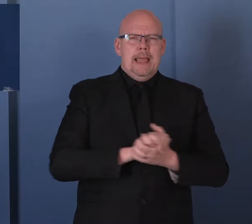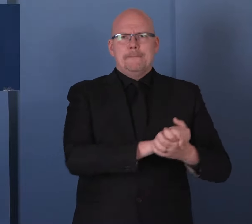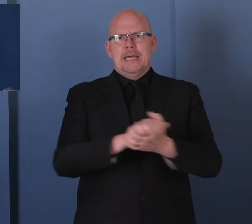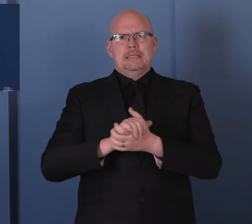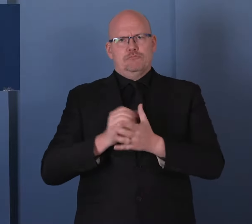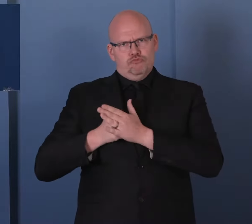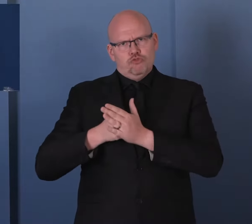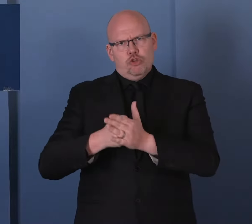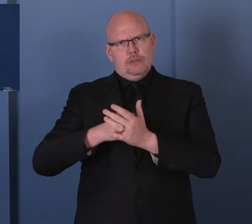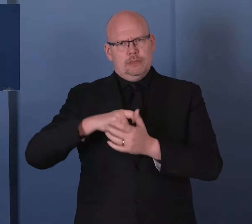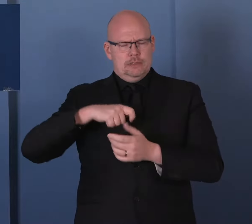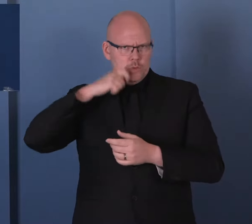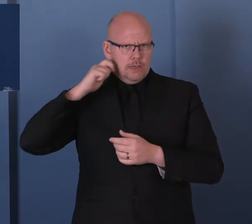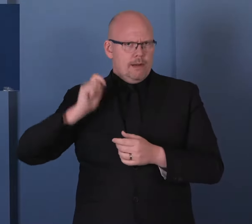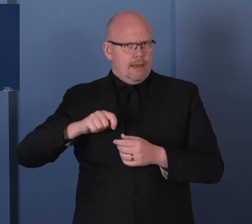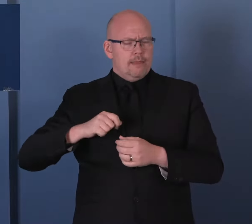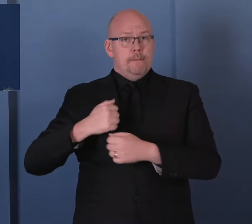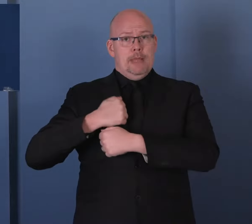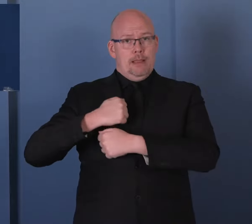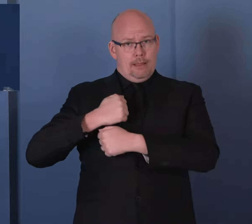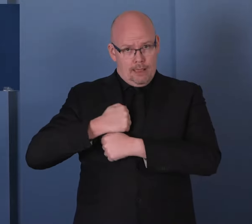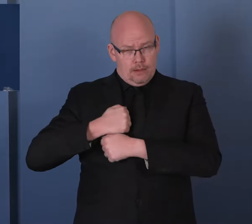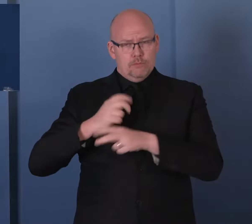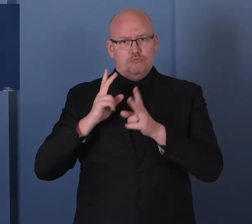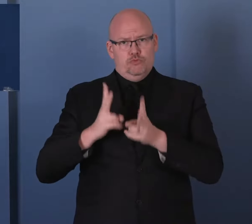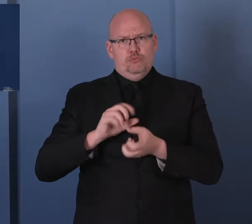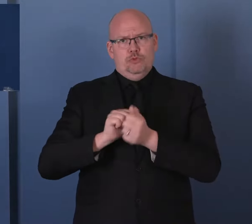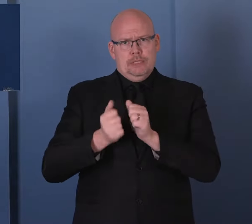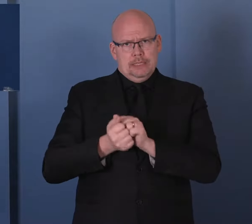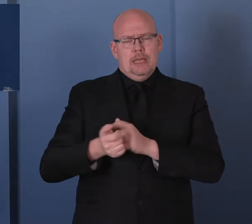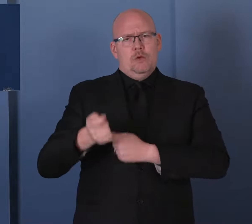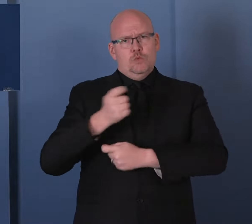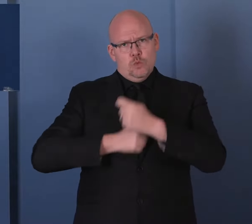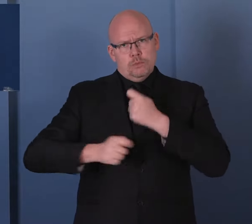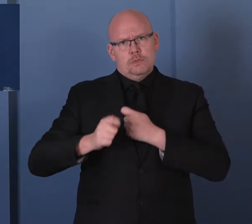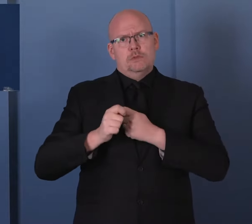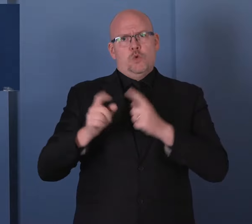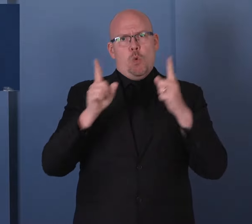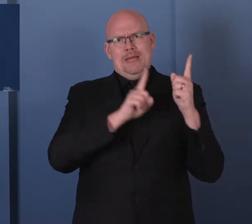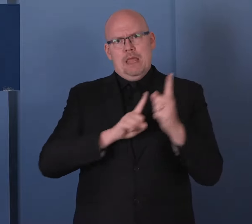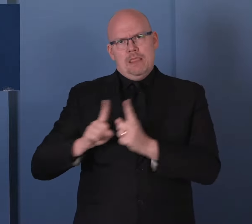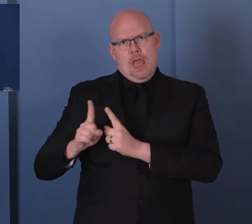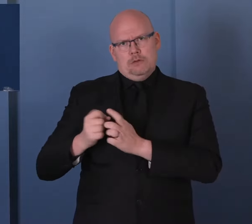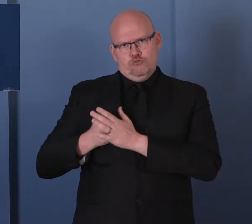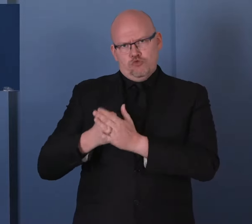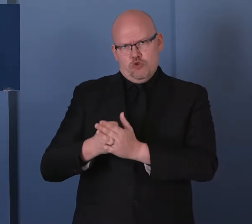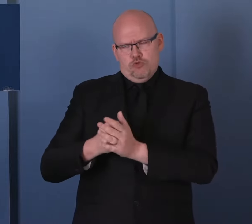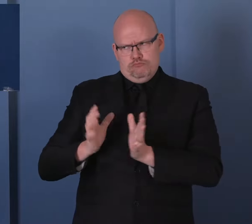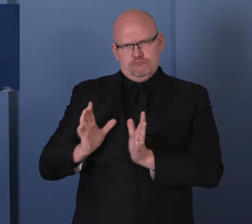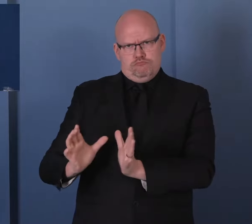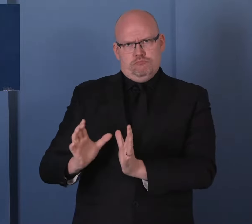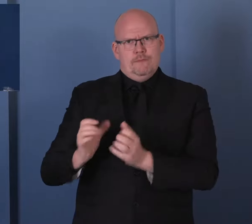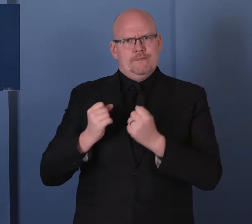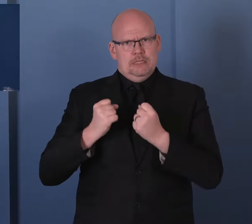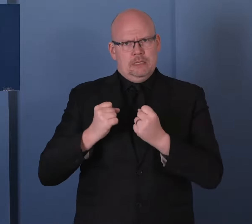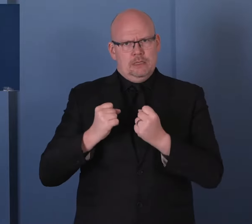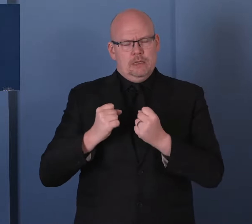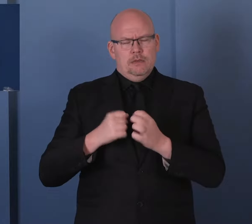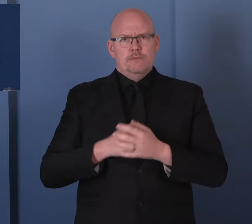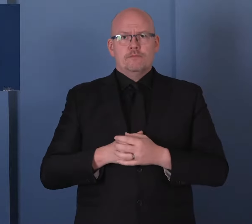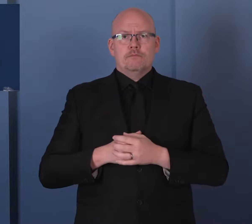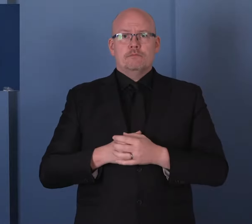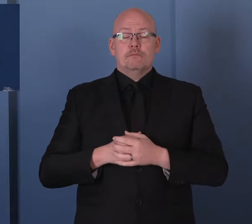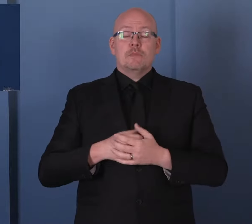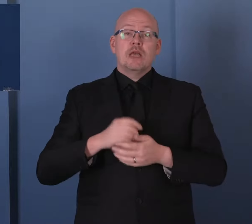Ukraine in military as well as in political, economic and humanitarian terms. Our two